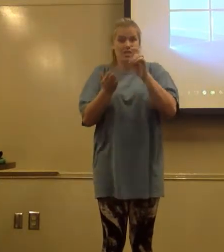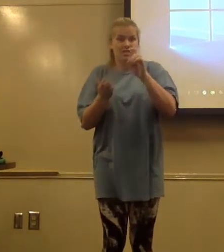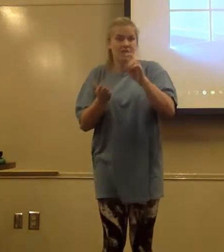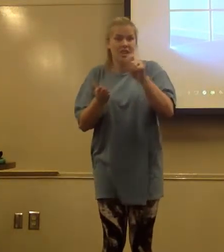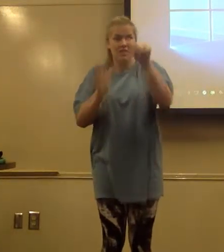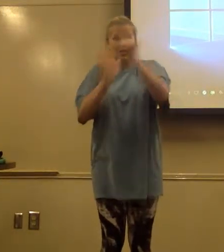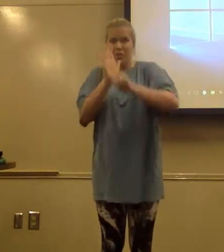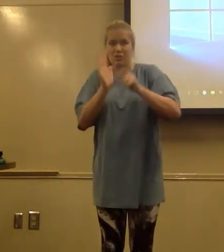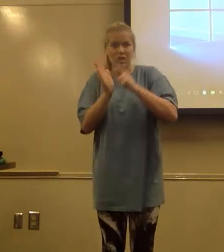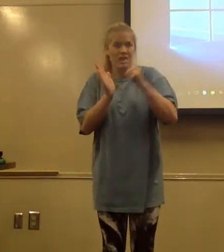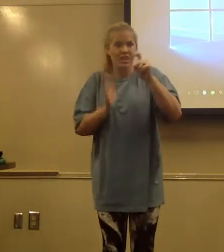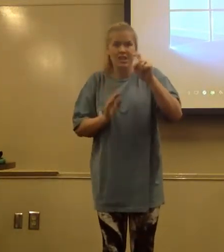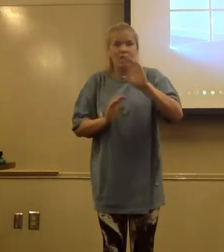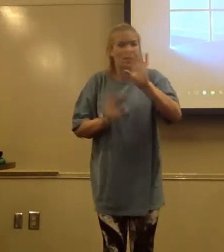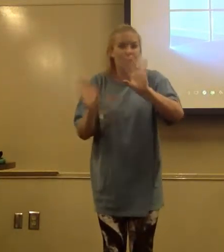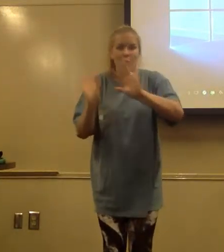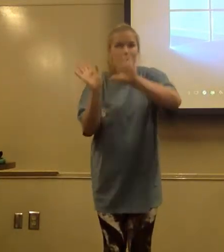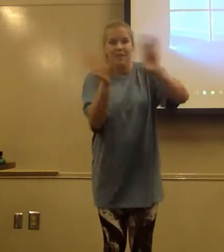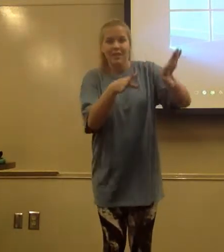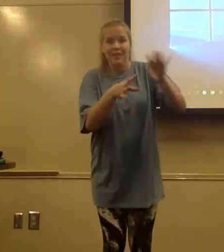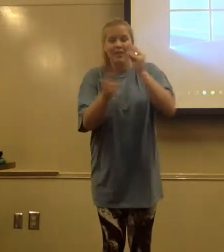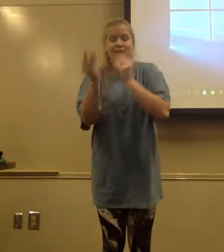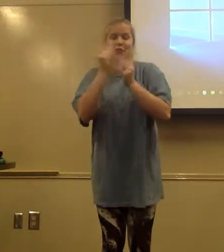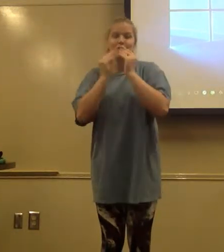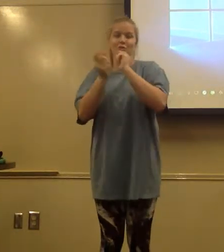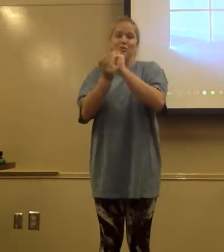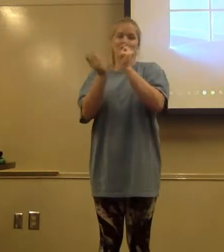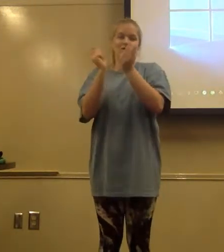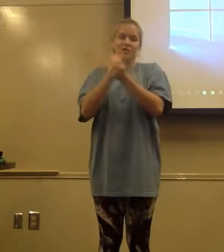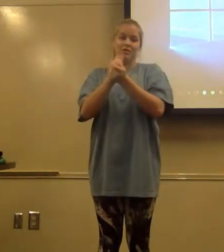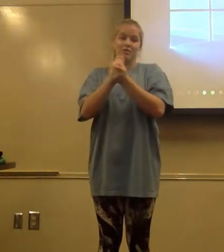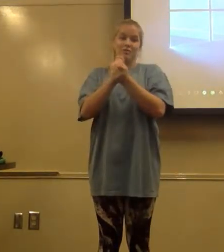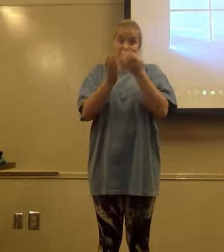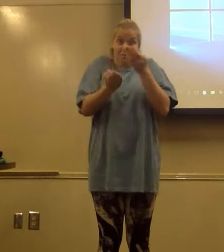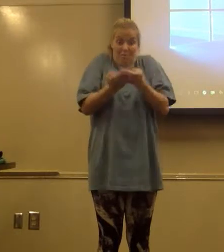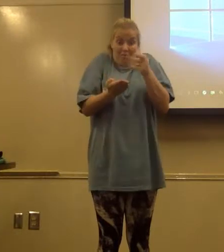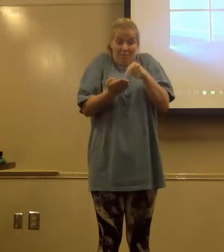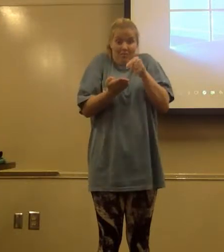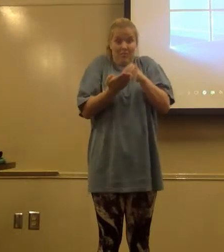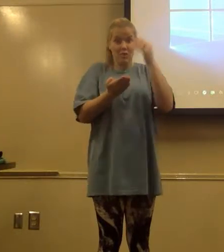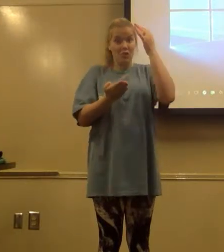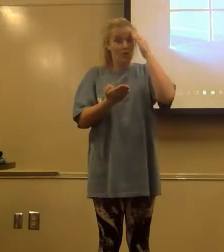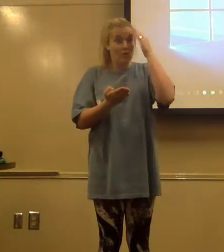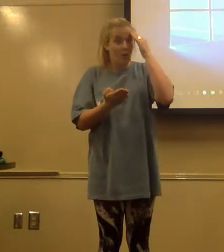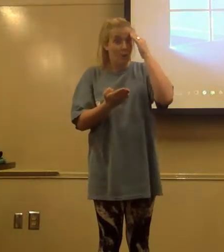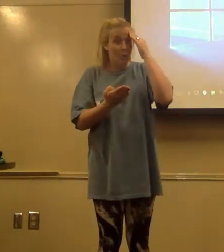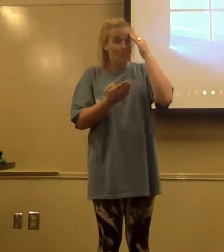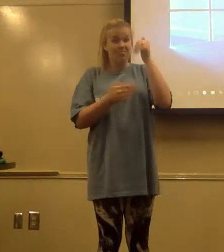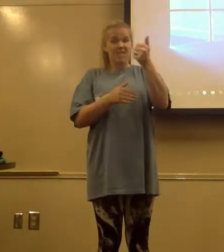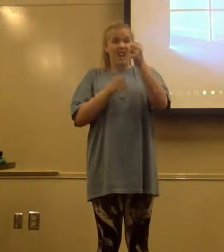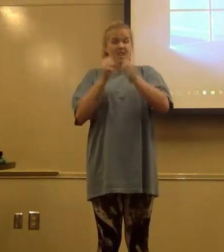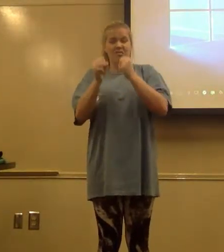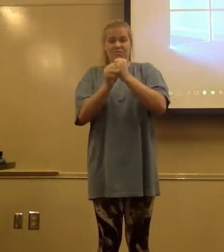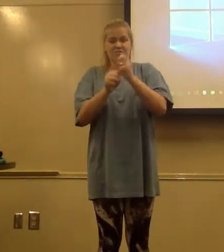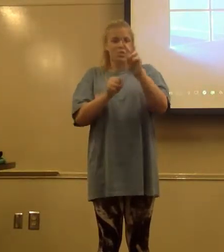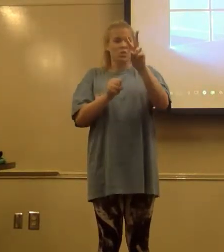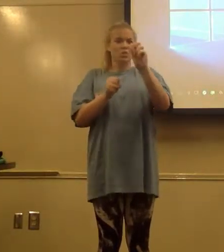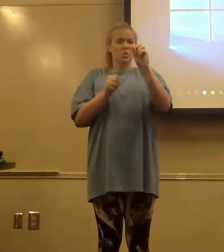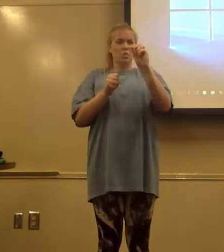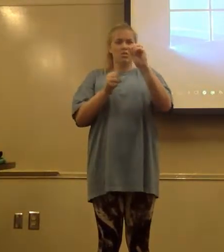healthy plant-based diet and other lifestyle changes. There it was. Right? So we've known about it for decades, but there it was, published in some of the most prestigious medical journals in